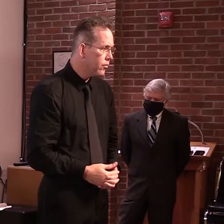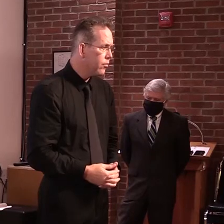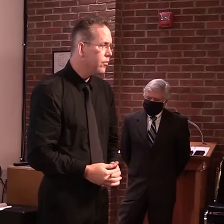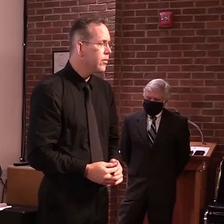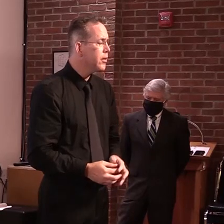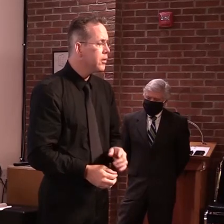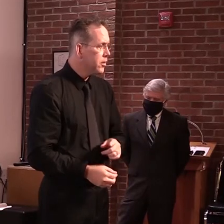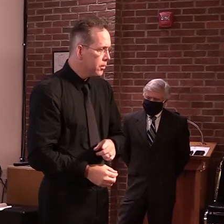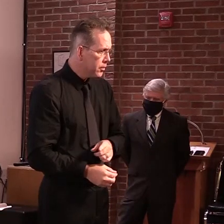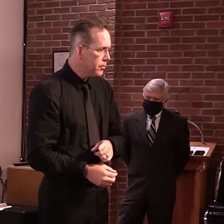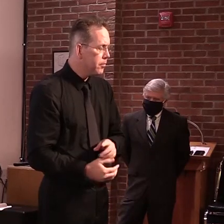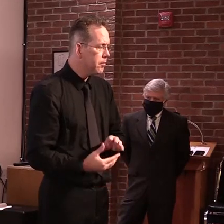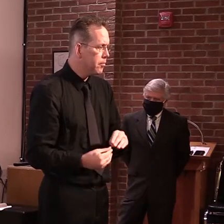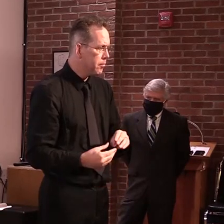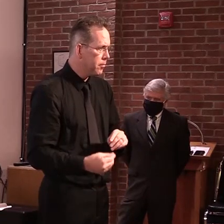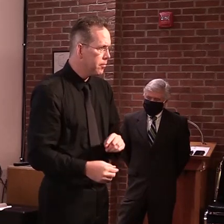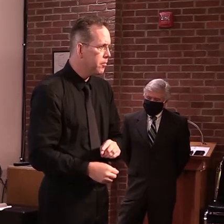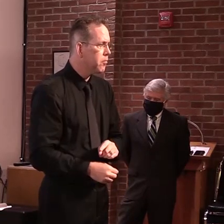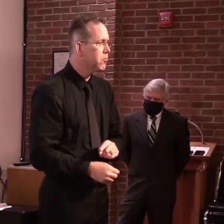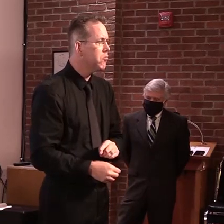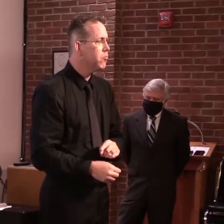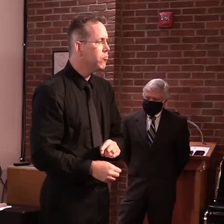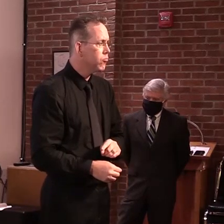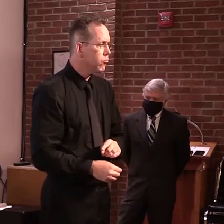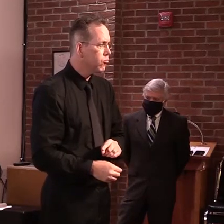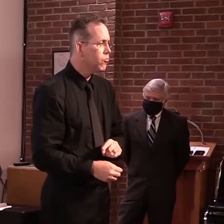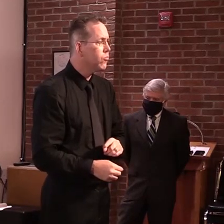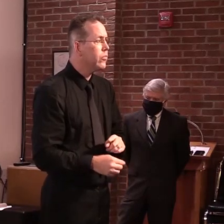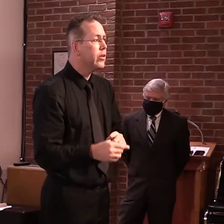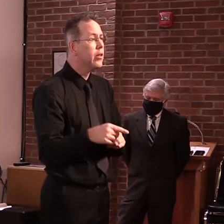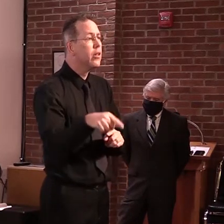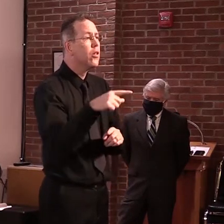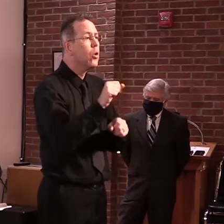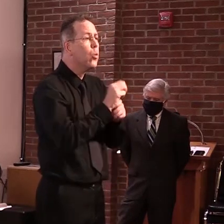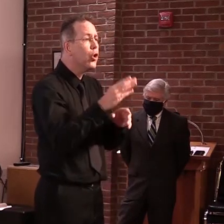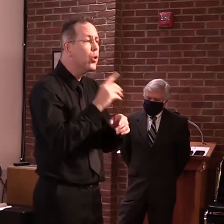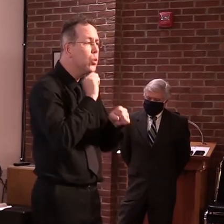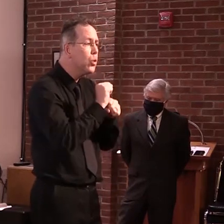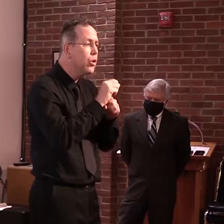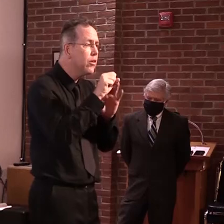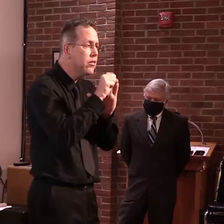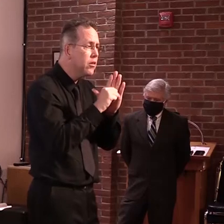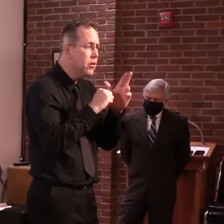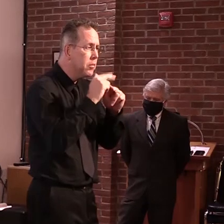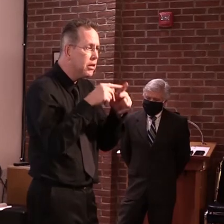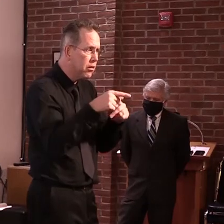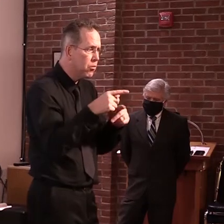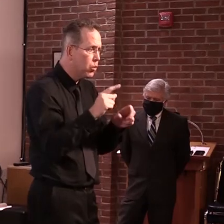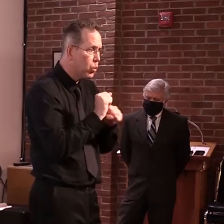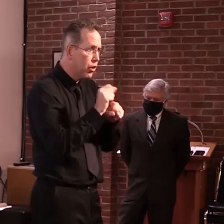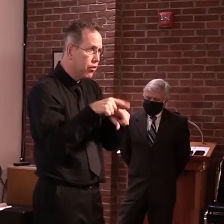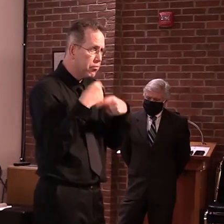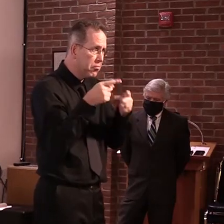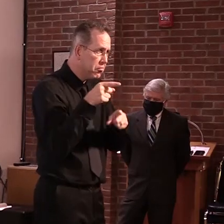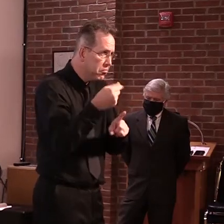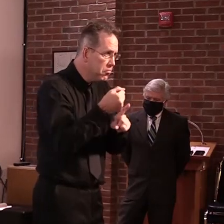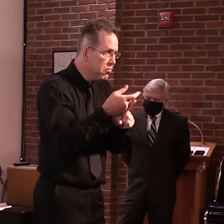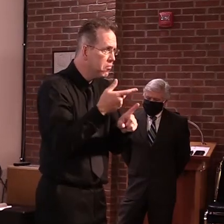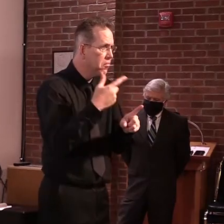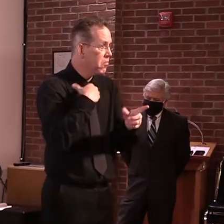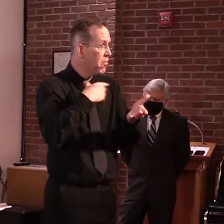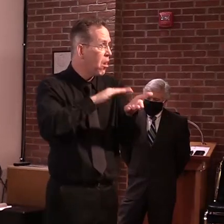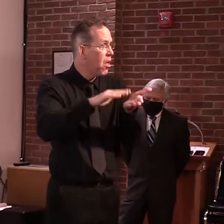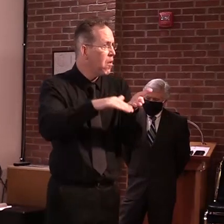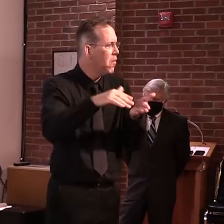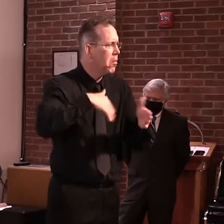I would like to just say that state employees have been on the job since the beginning of the pandemic in many different